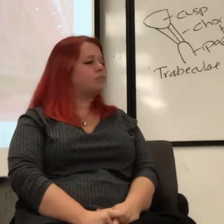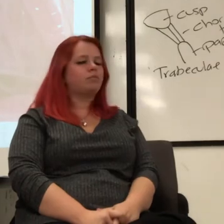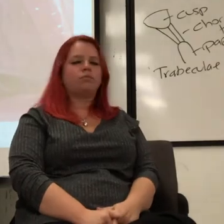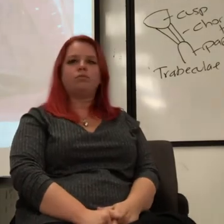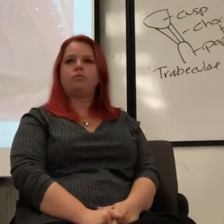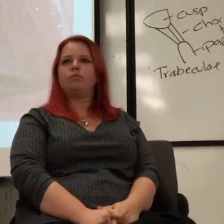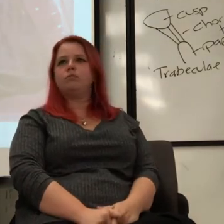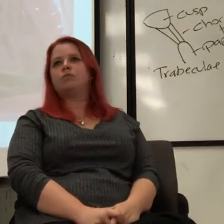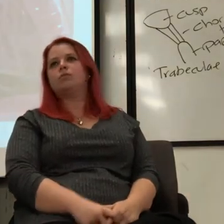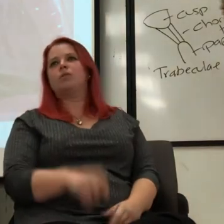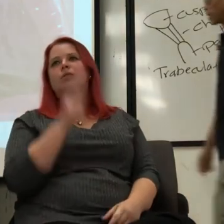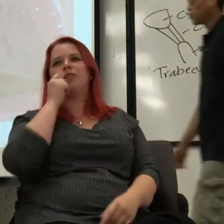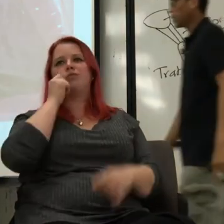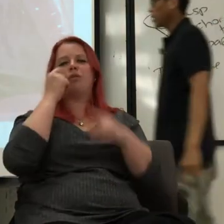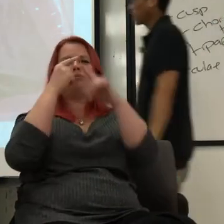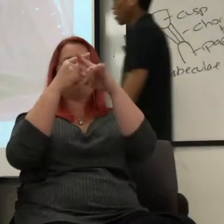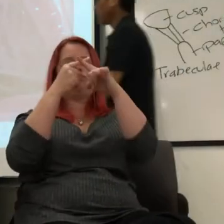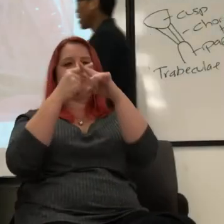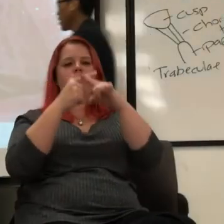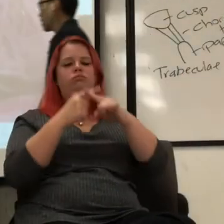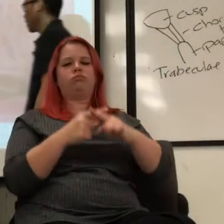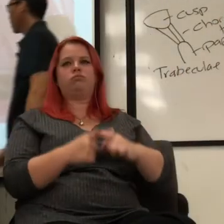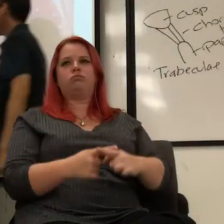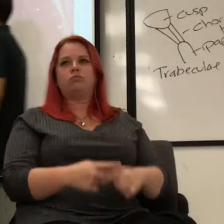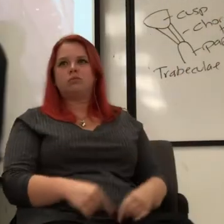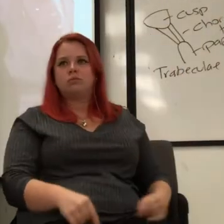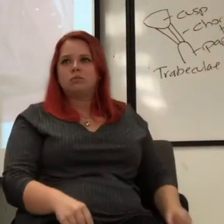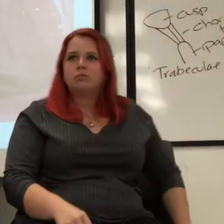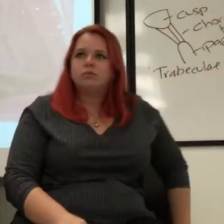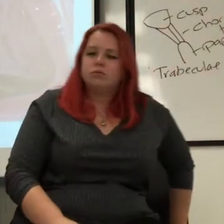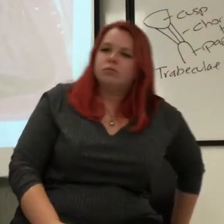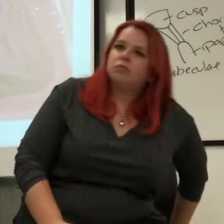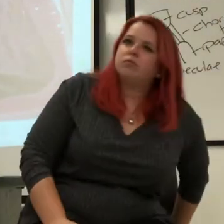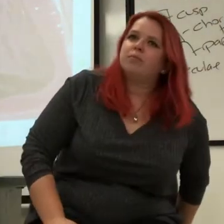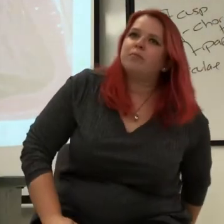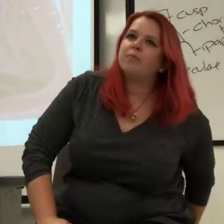Crossbars of flesh. You got pectinate, you got trabeculae cardiae.